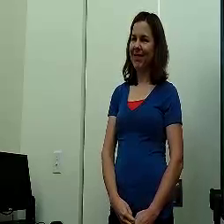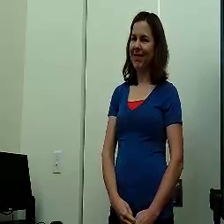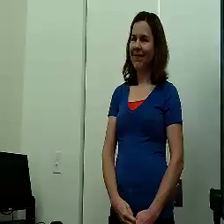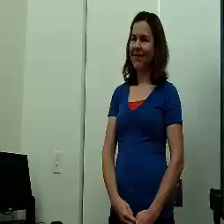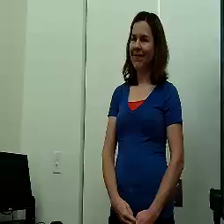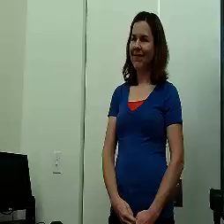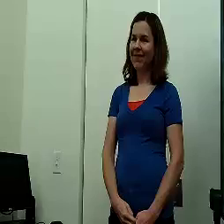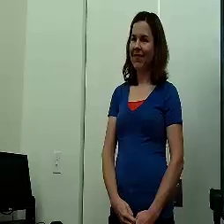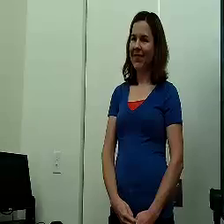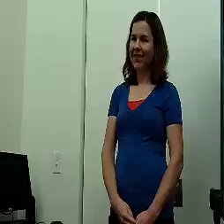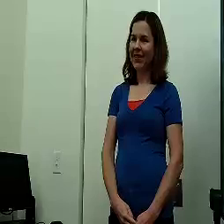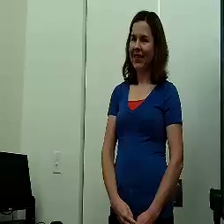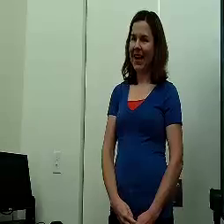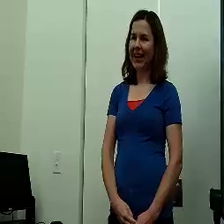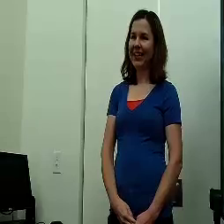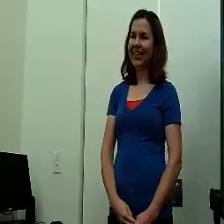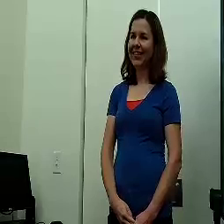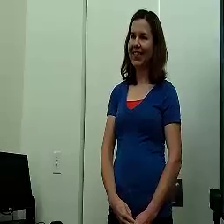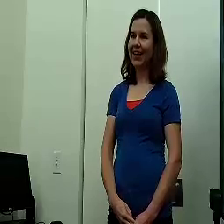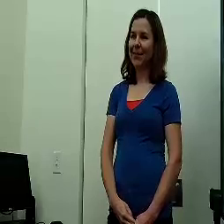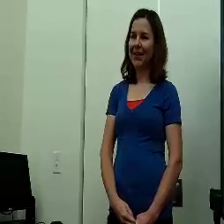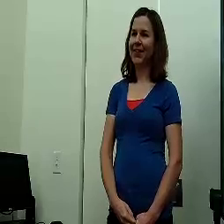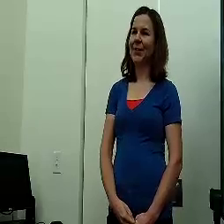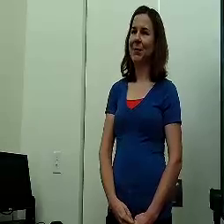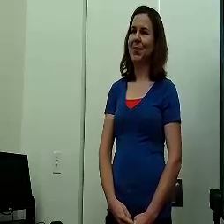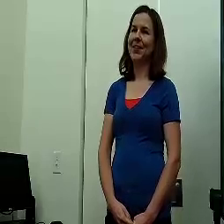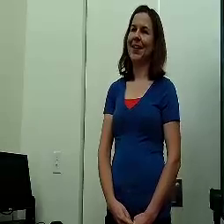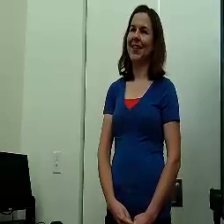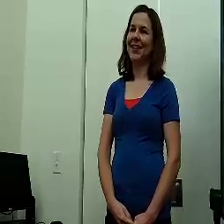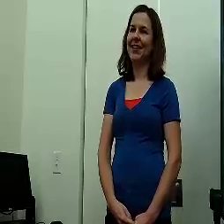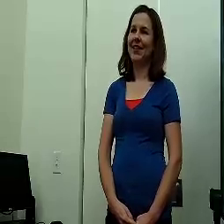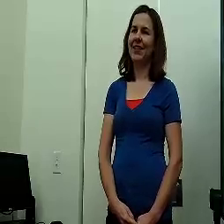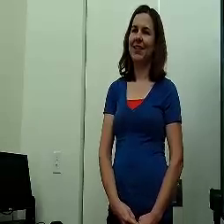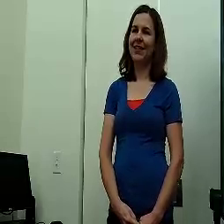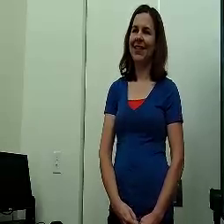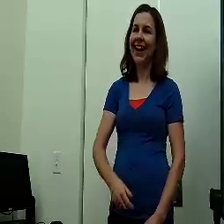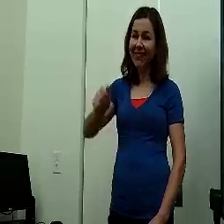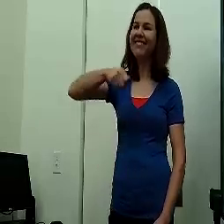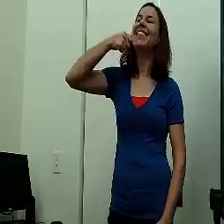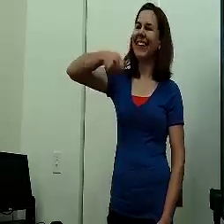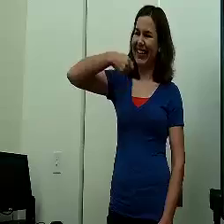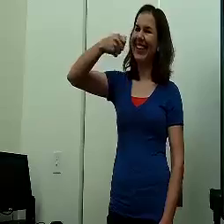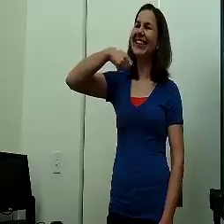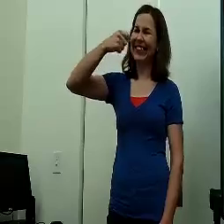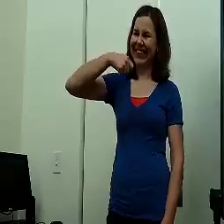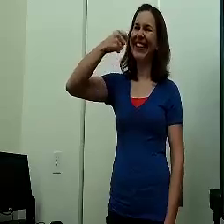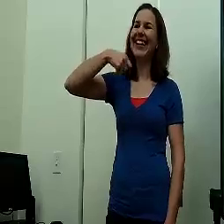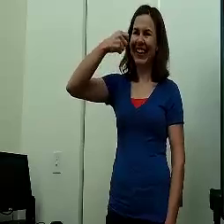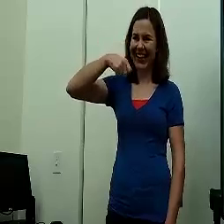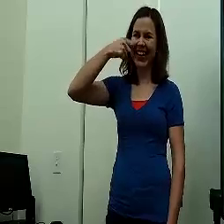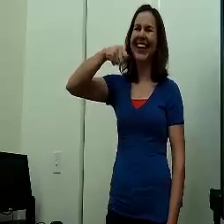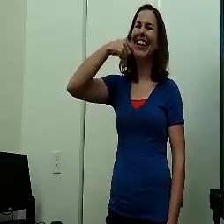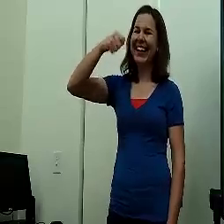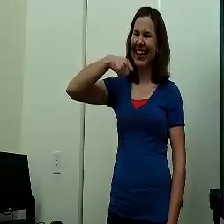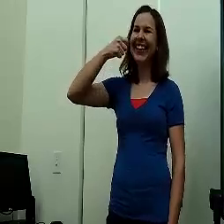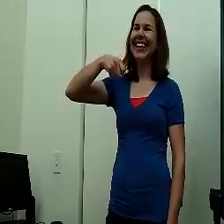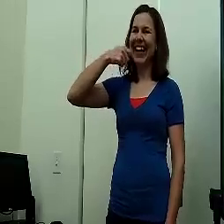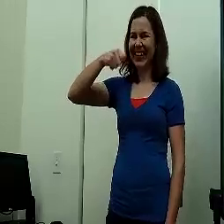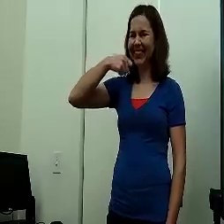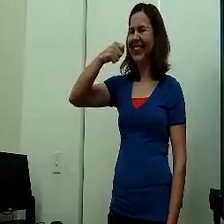don't remember. Act like you're doing it. Pretend you have a spoon in your hand. Yeah. Okay. Yeah.